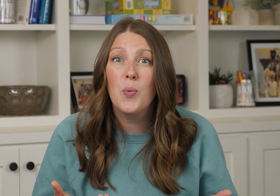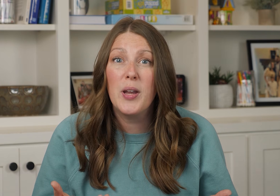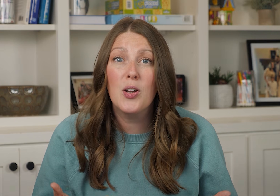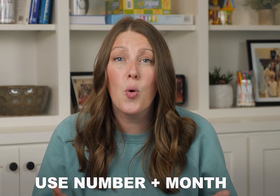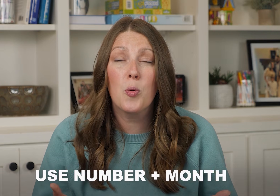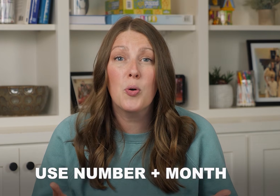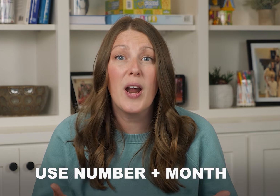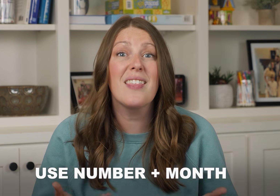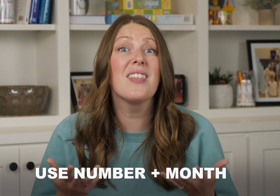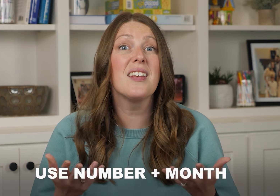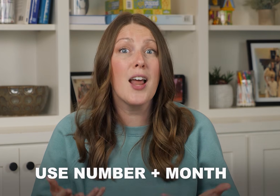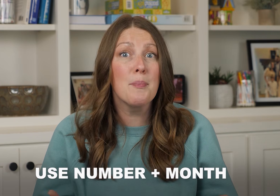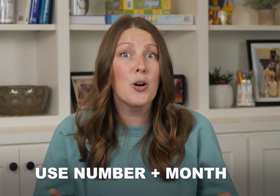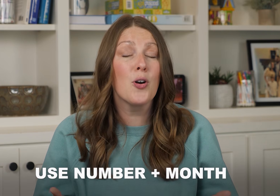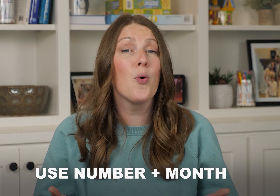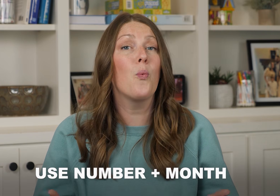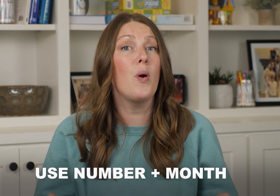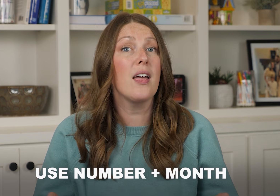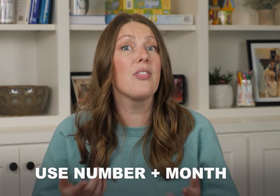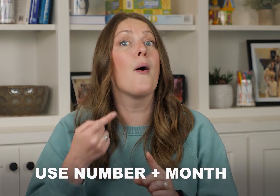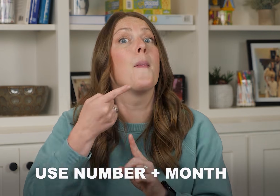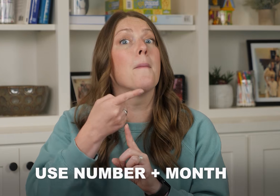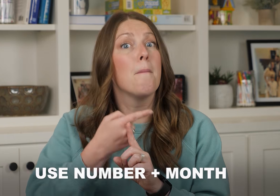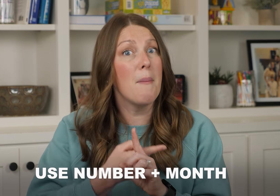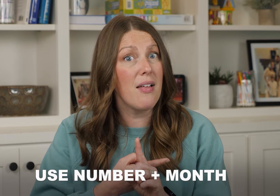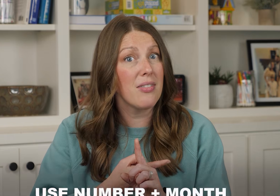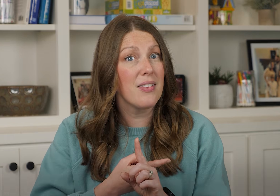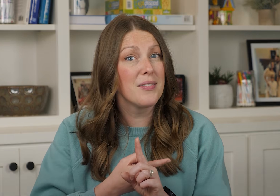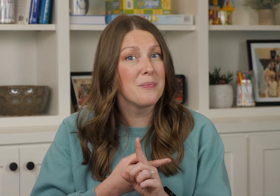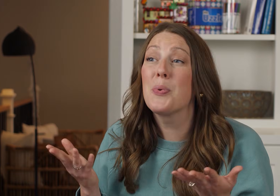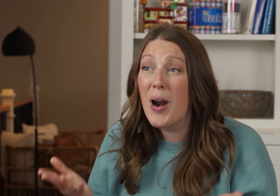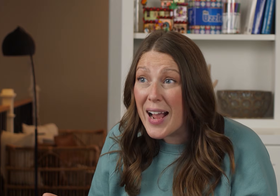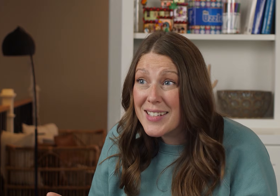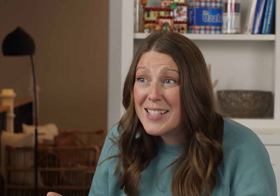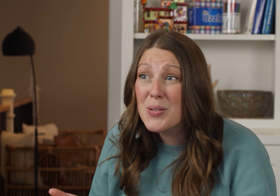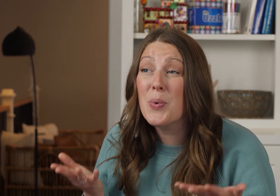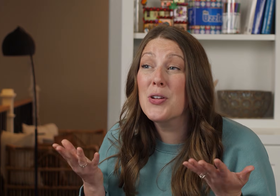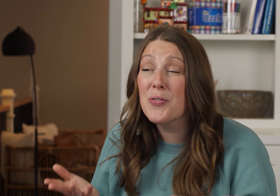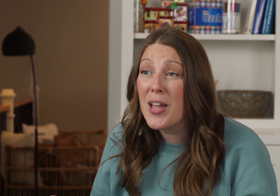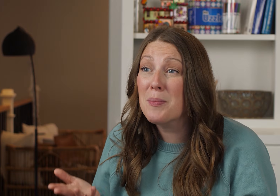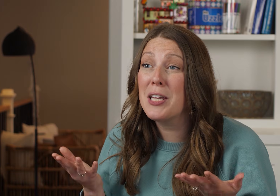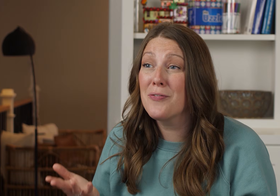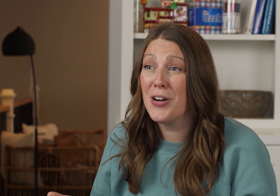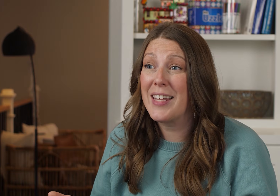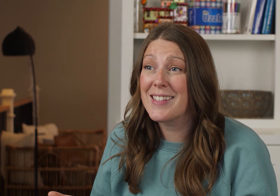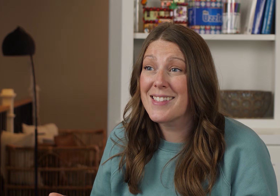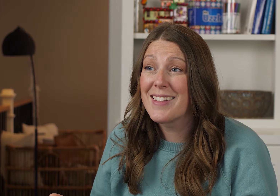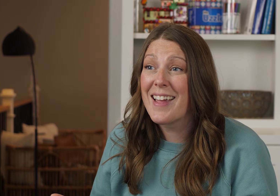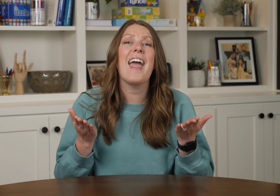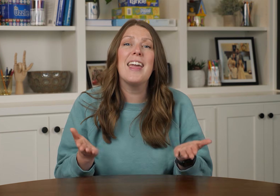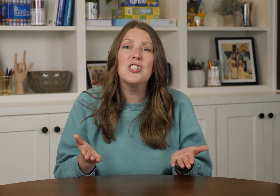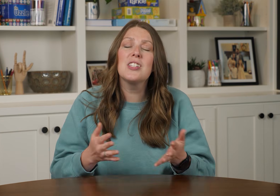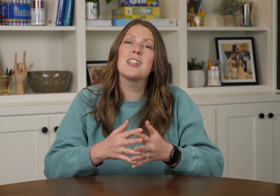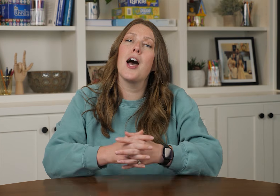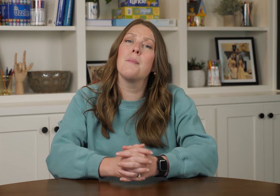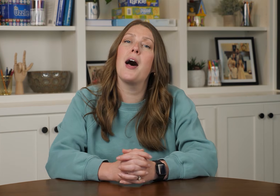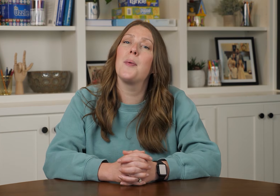we incorporate the number with month. Practice with your family and friends. Ages come up